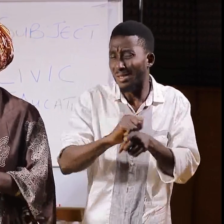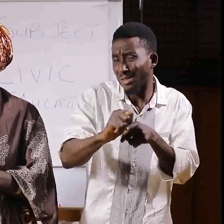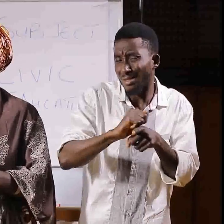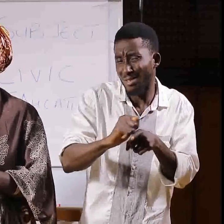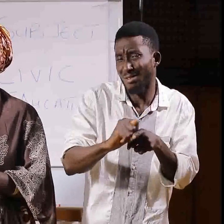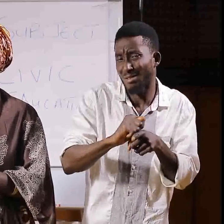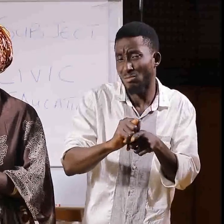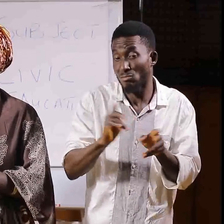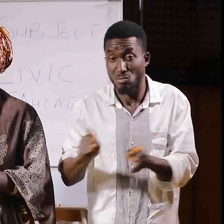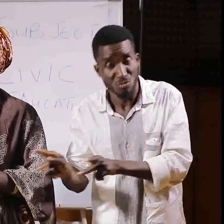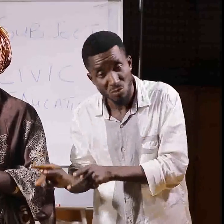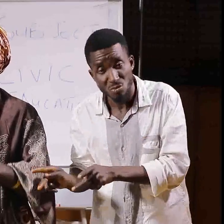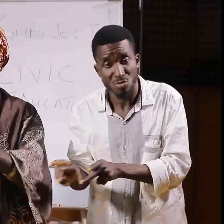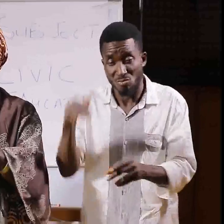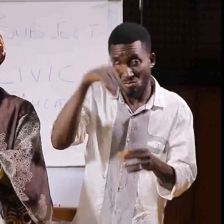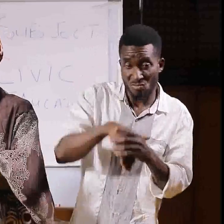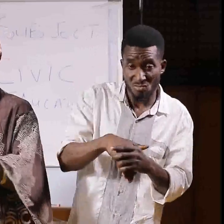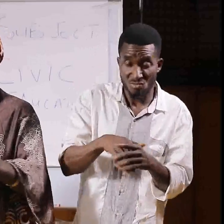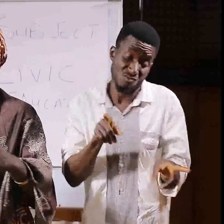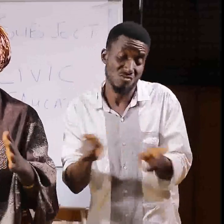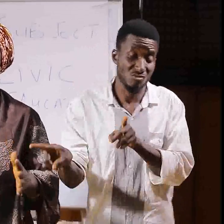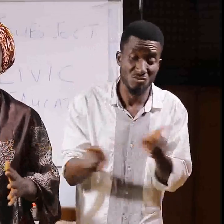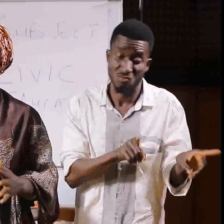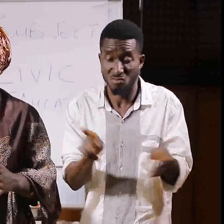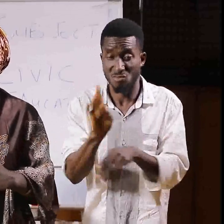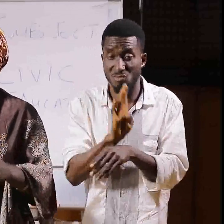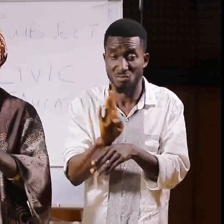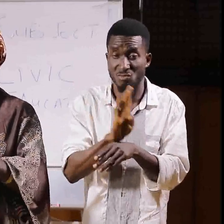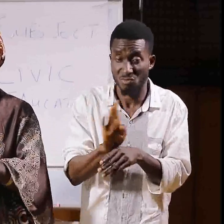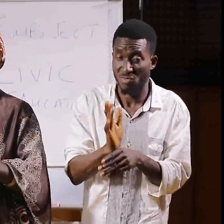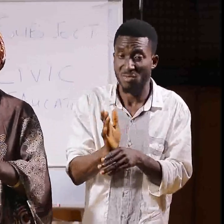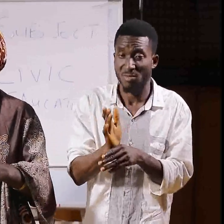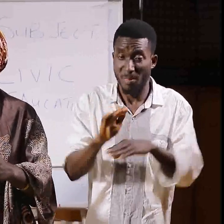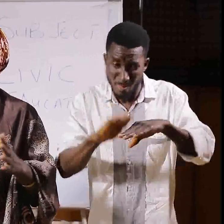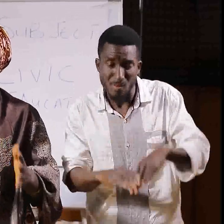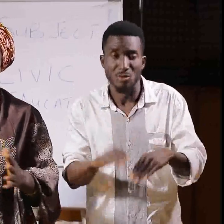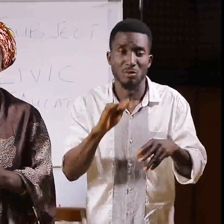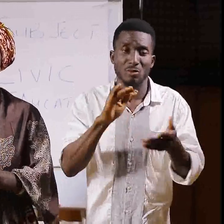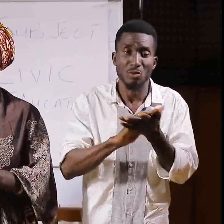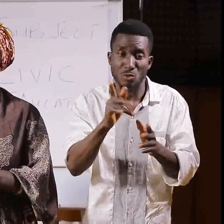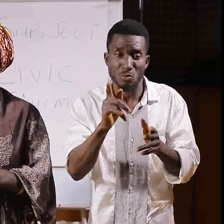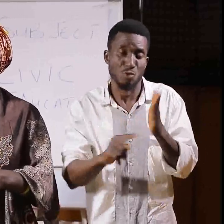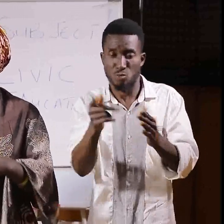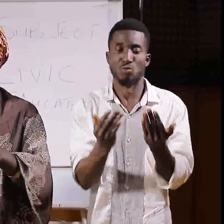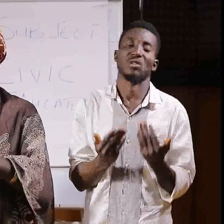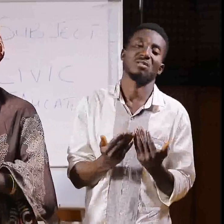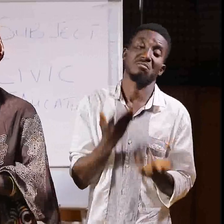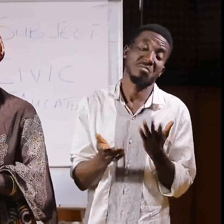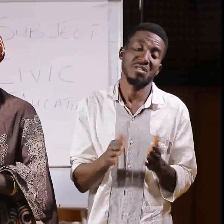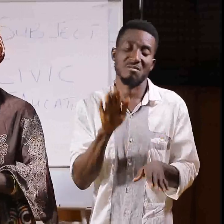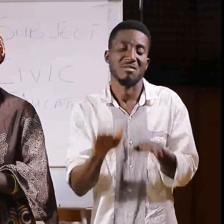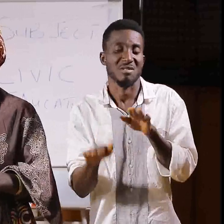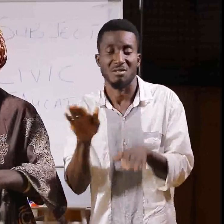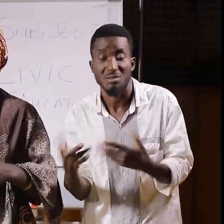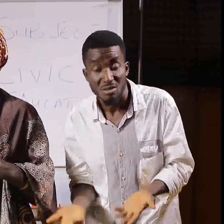train individuals in various skills depending on your interests. They train